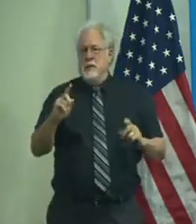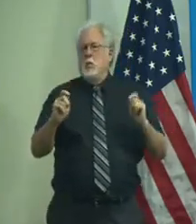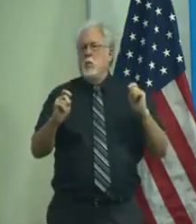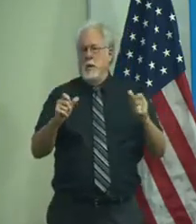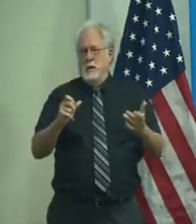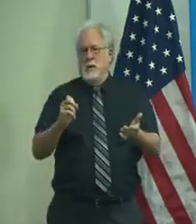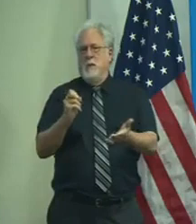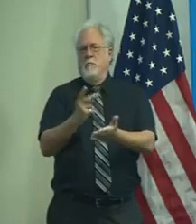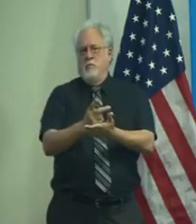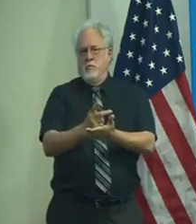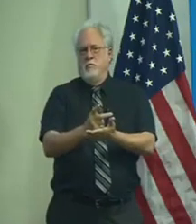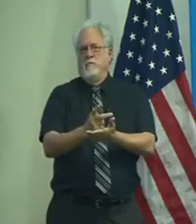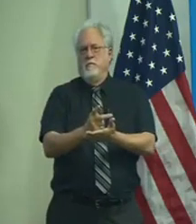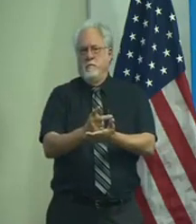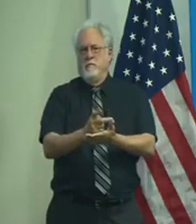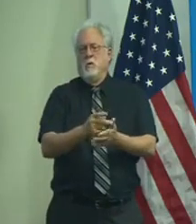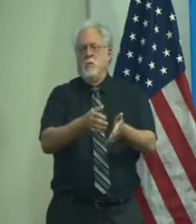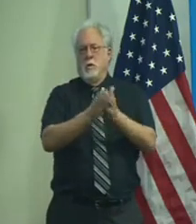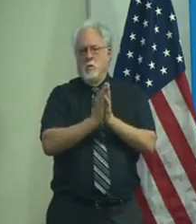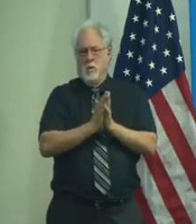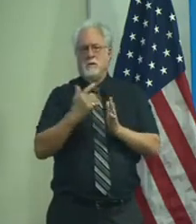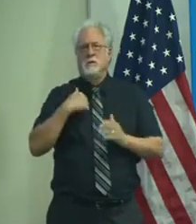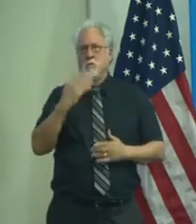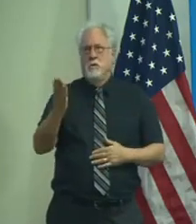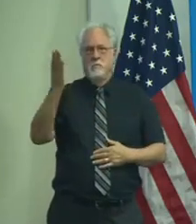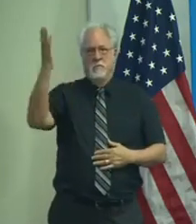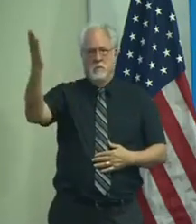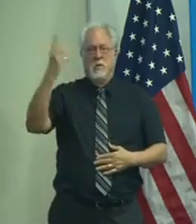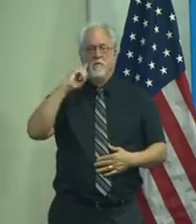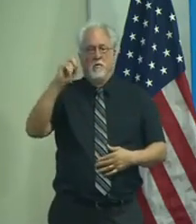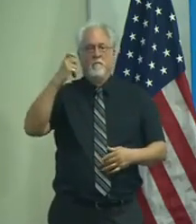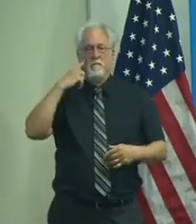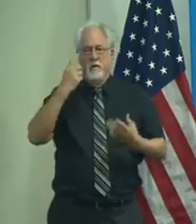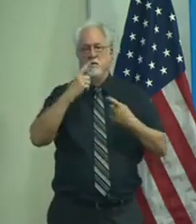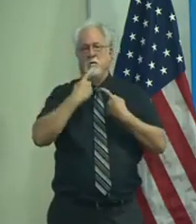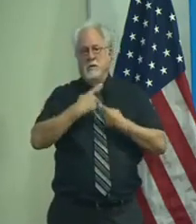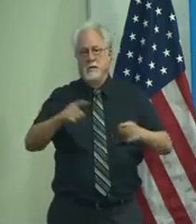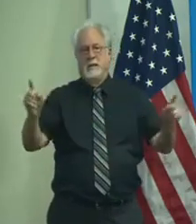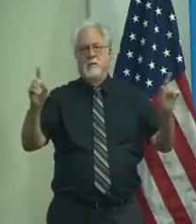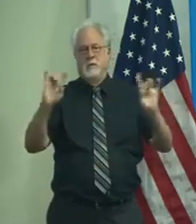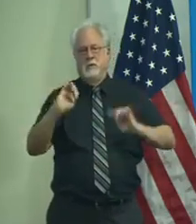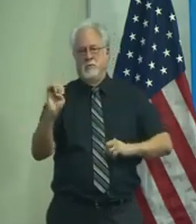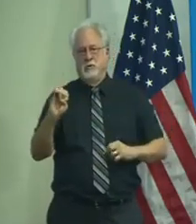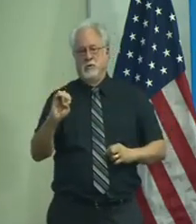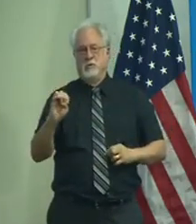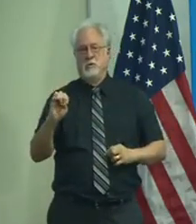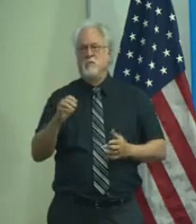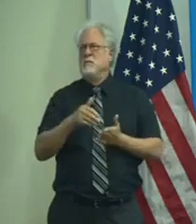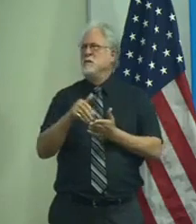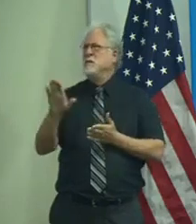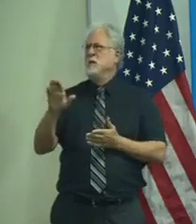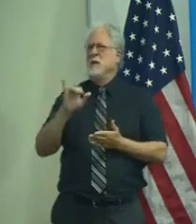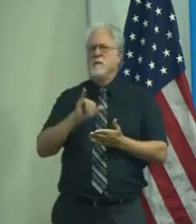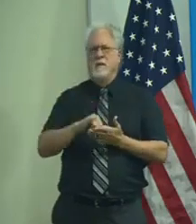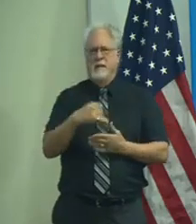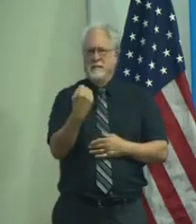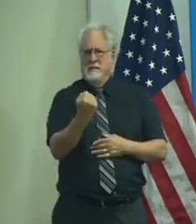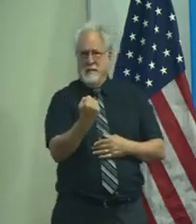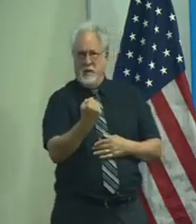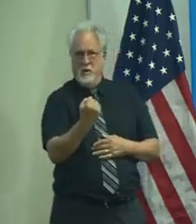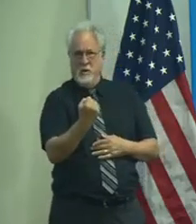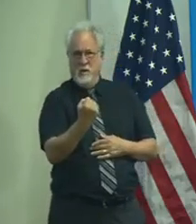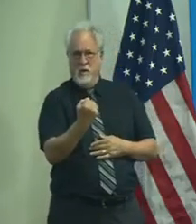quickly approve the request that we gave him for a federal declaration of emergency. We sent that request in on